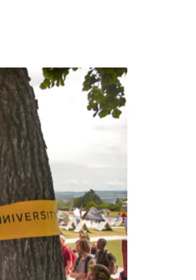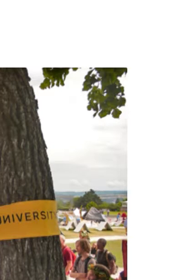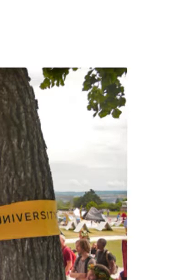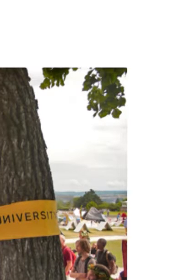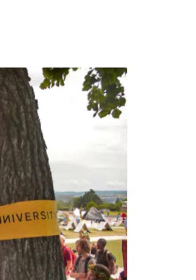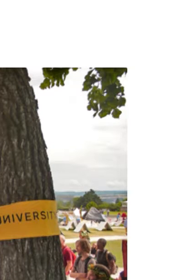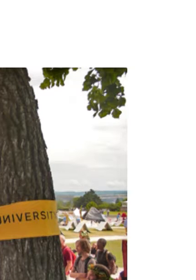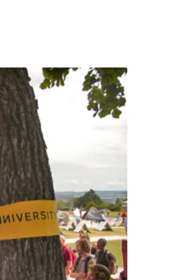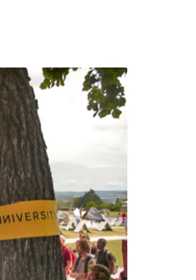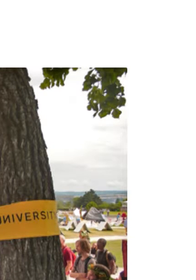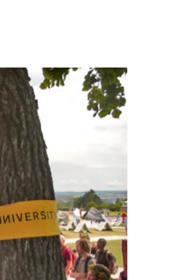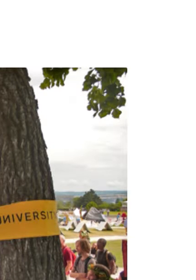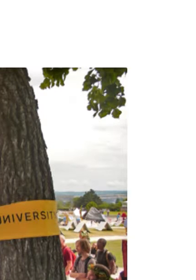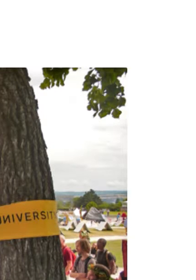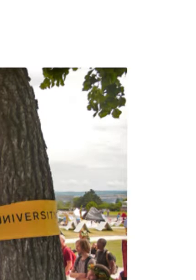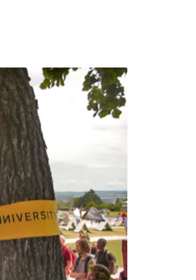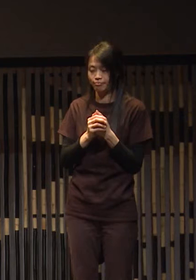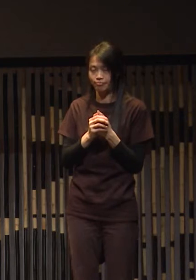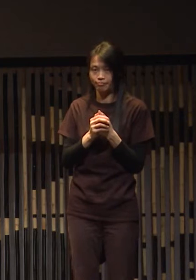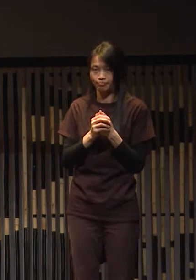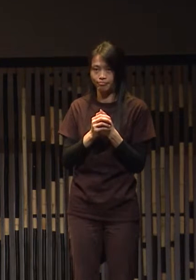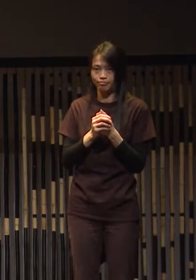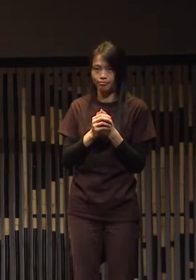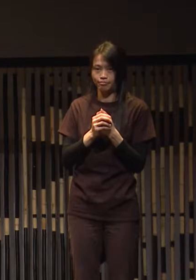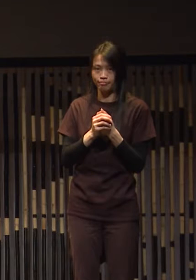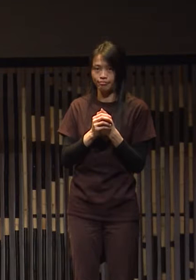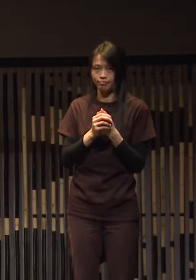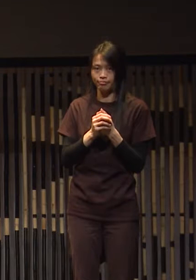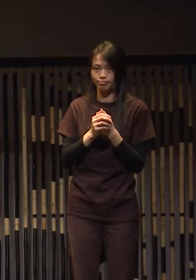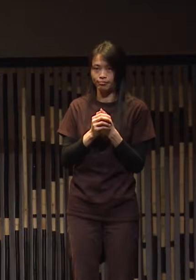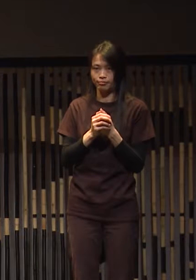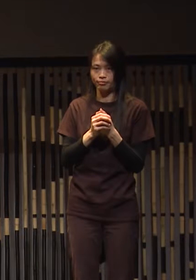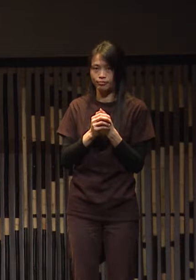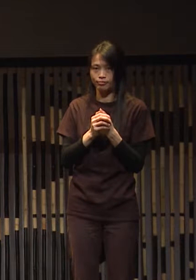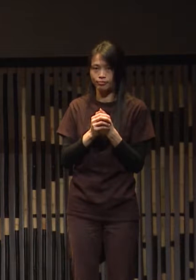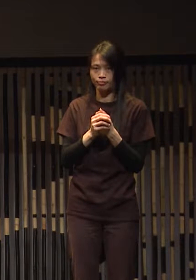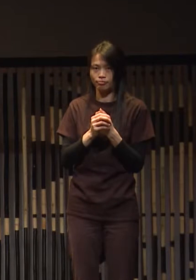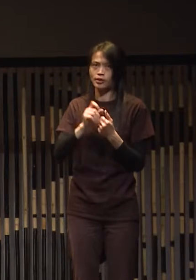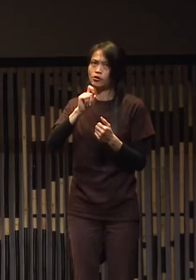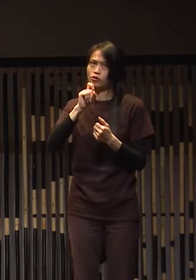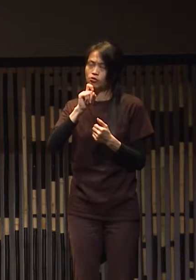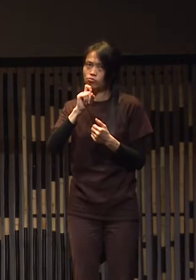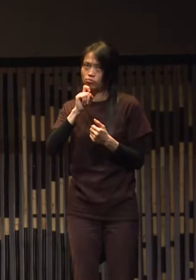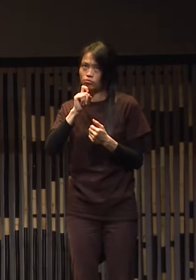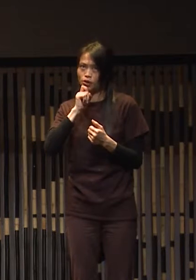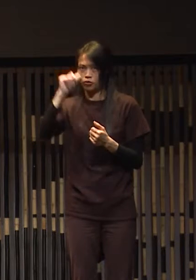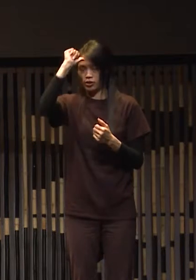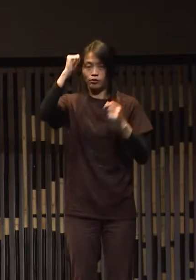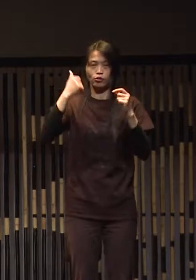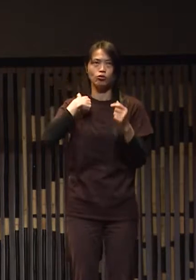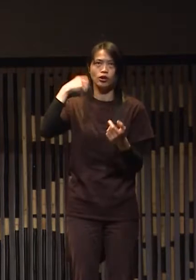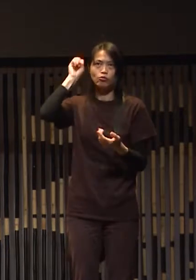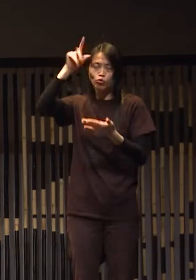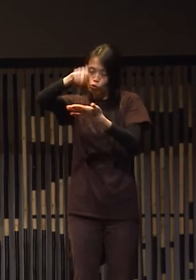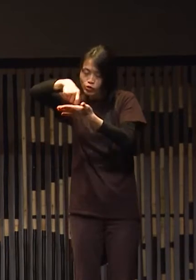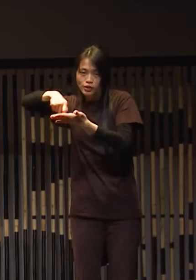the writer from India, writes in her book that the one thing we can do, like the Bodhisattva